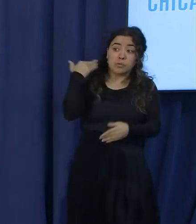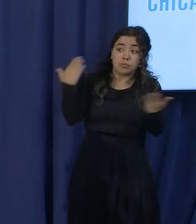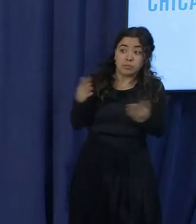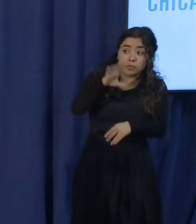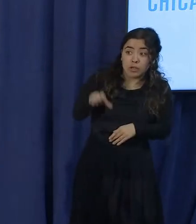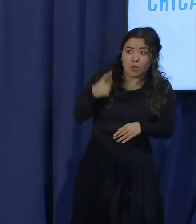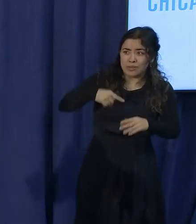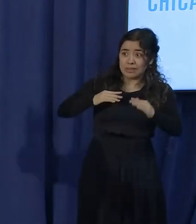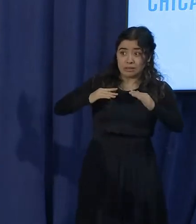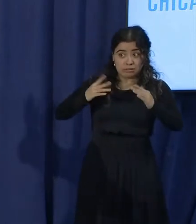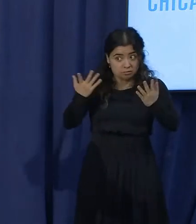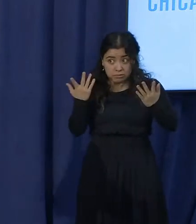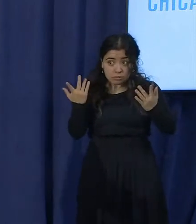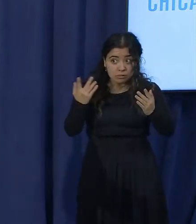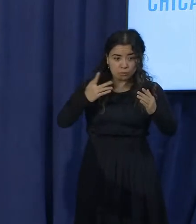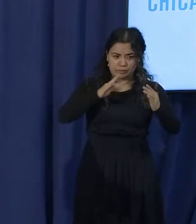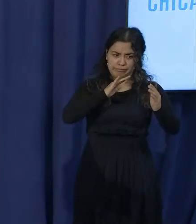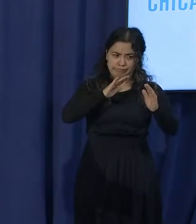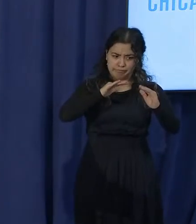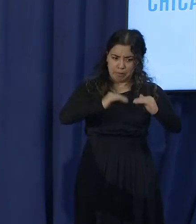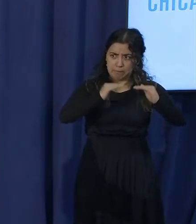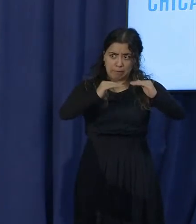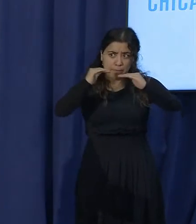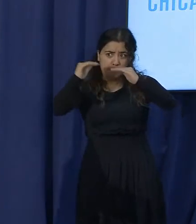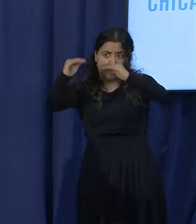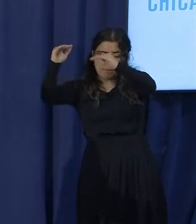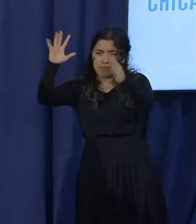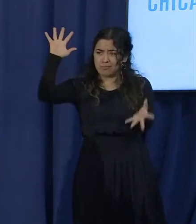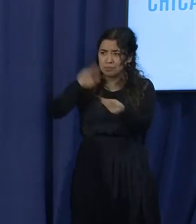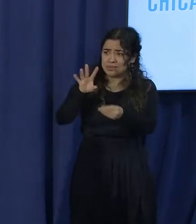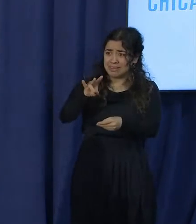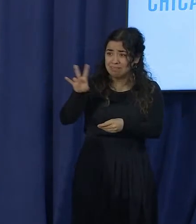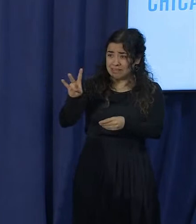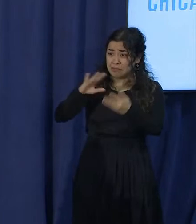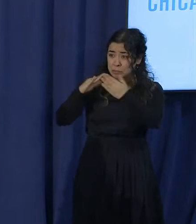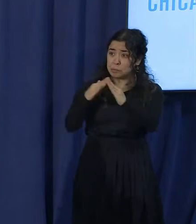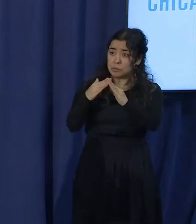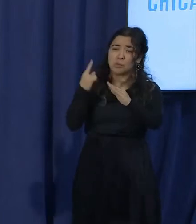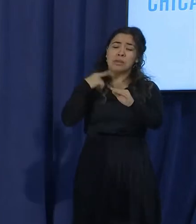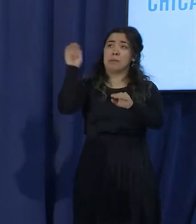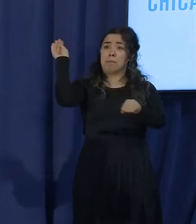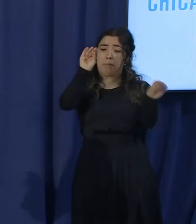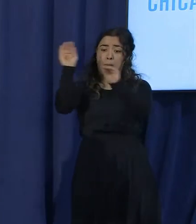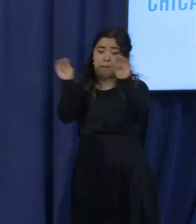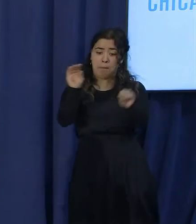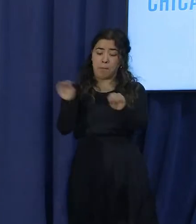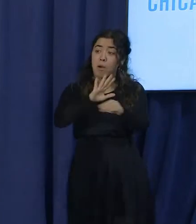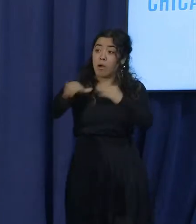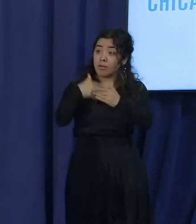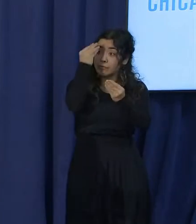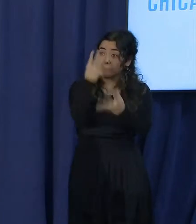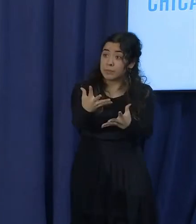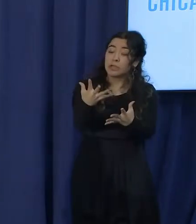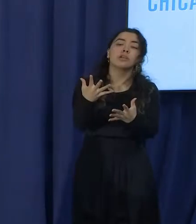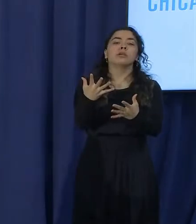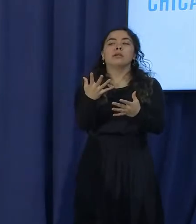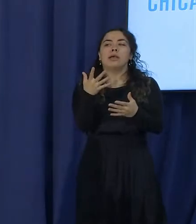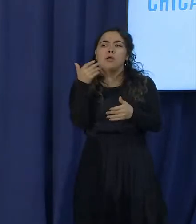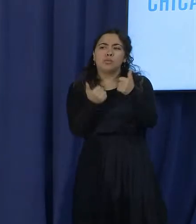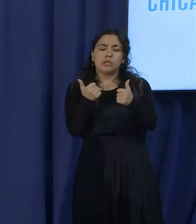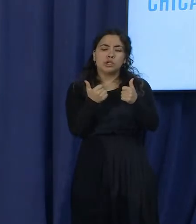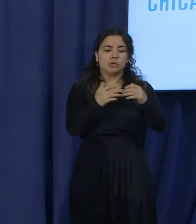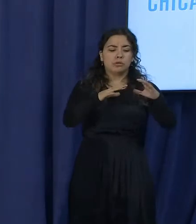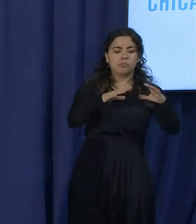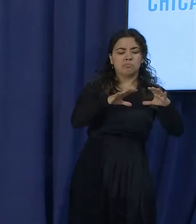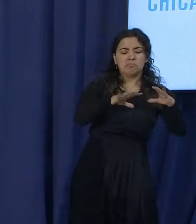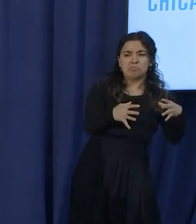a ranking, actually, 77 community areas, put all of this in, and then divided community areas into higher risk, medium risk, and lower risk